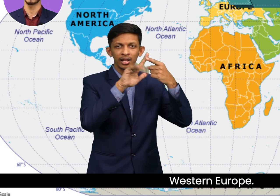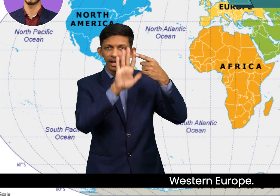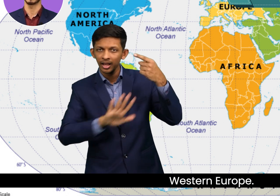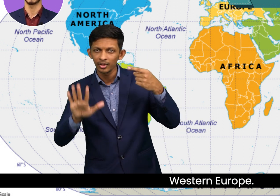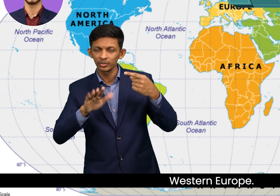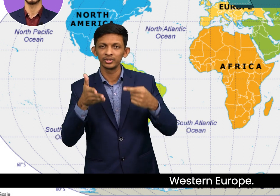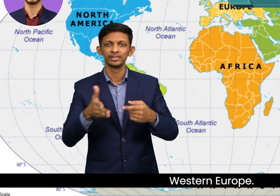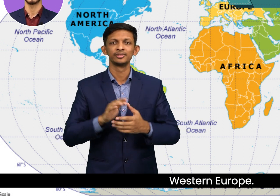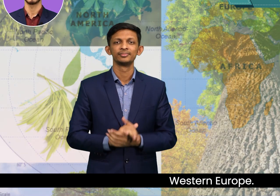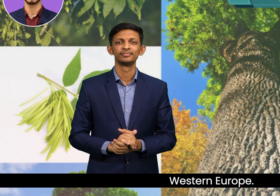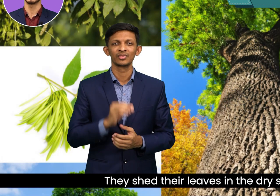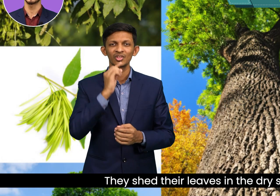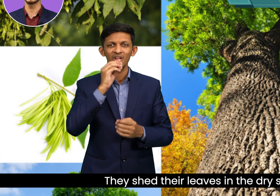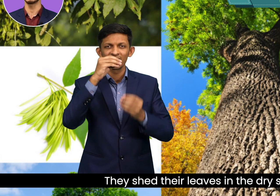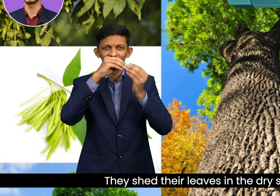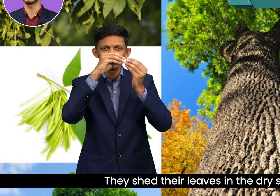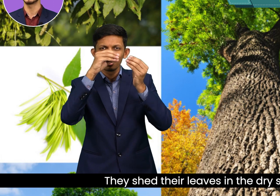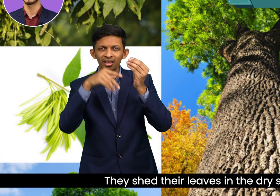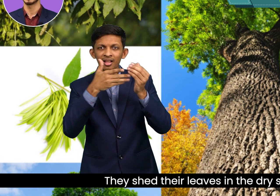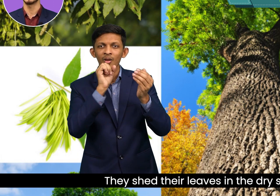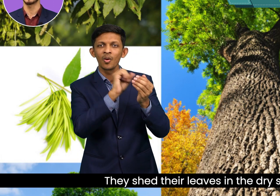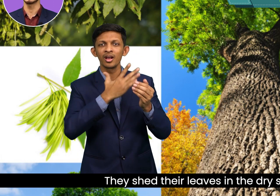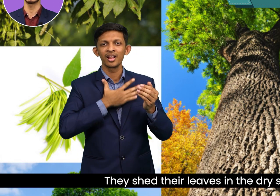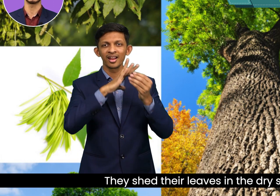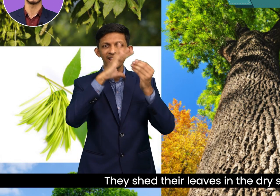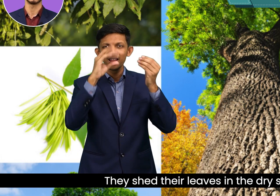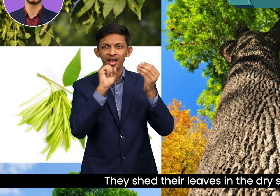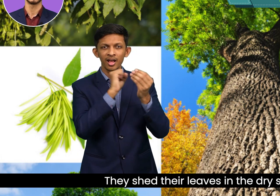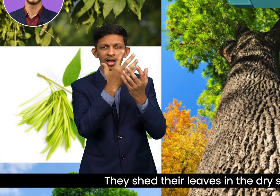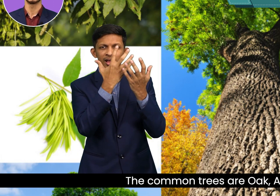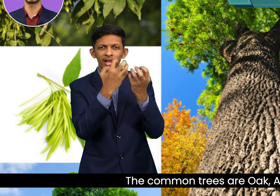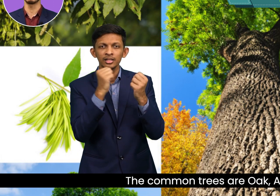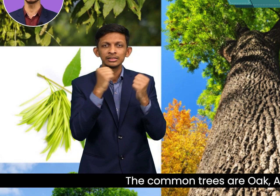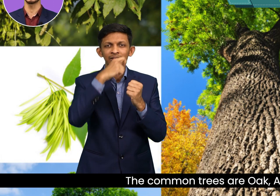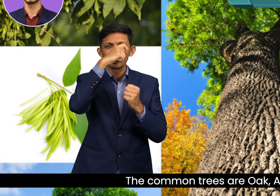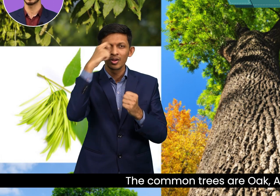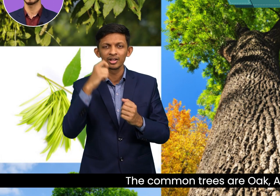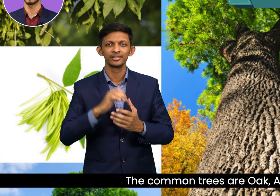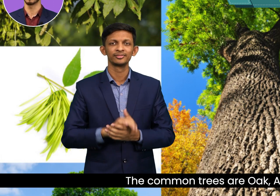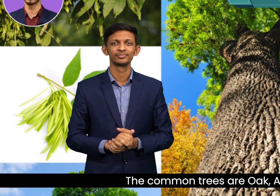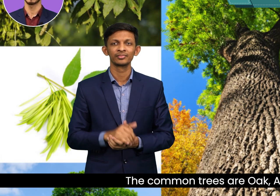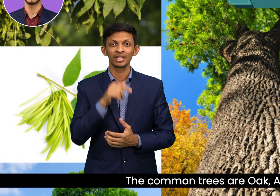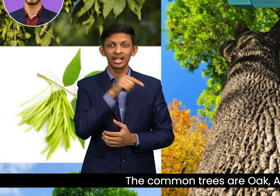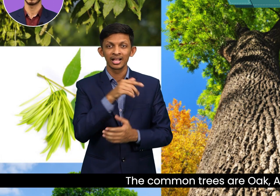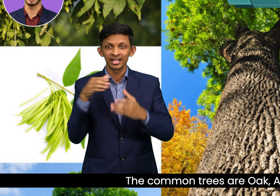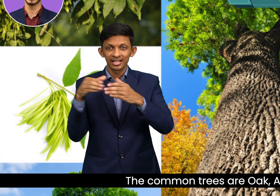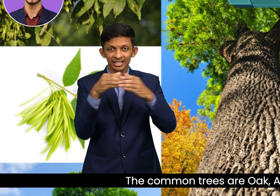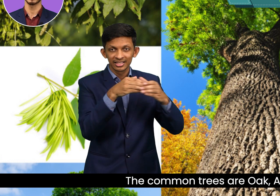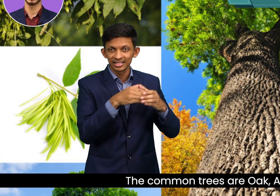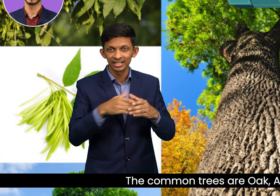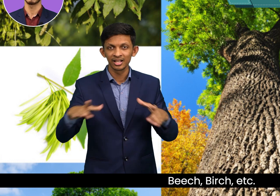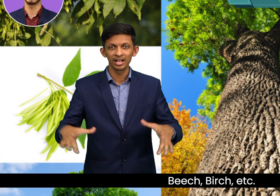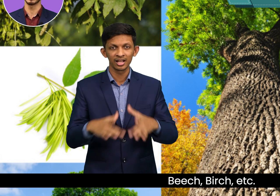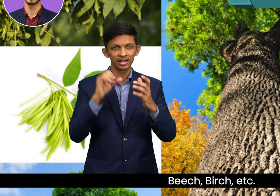Western Europe. They shed their leaves in the dry season. The common trees are oak,